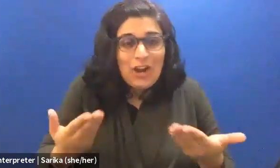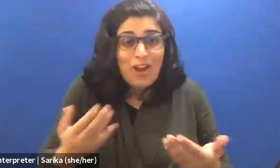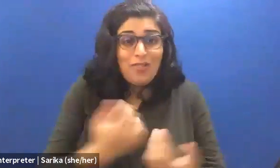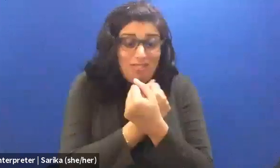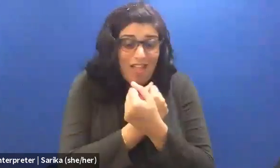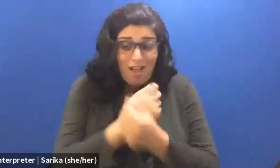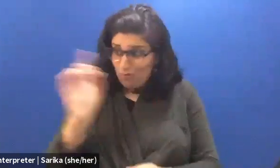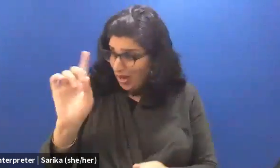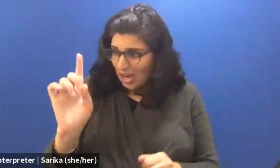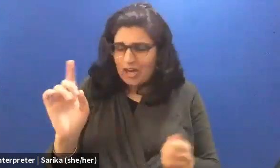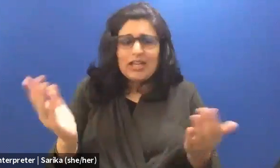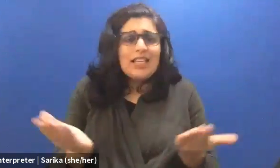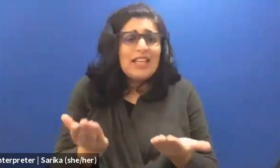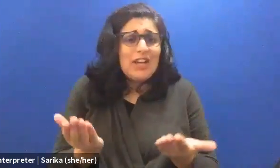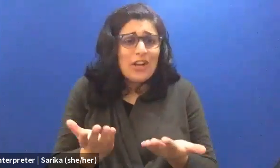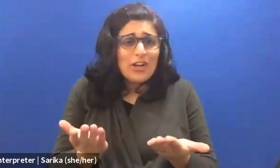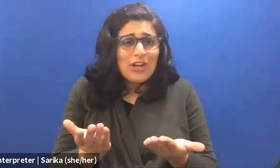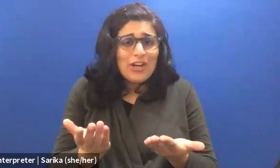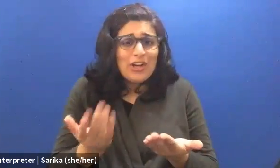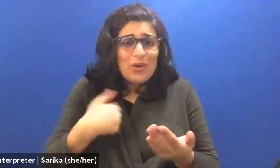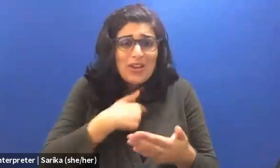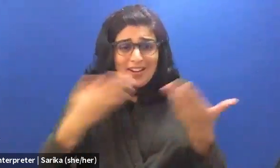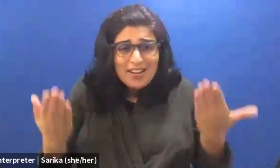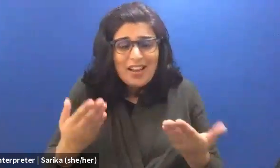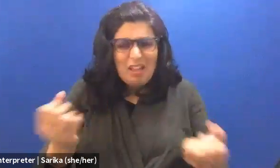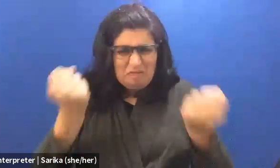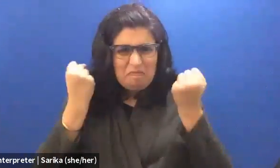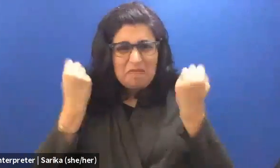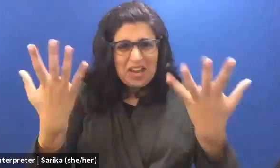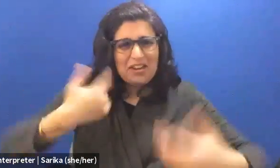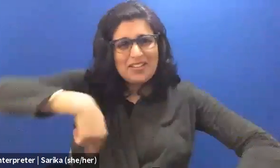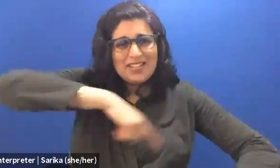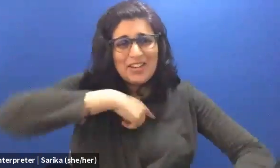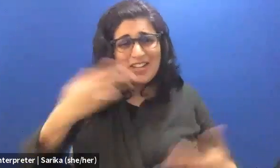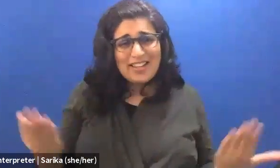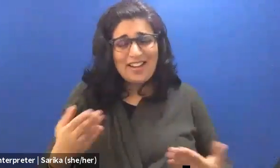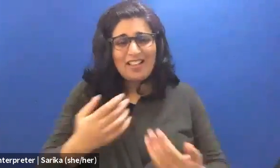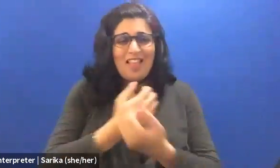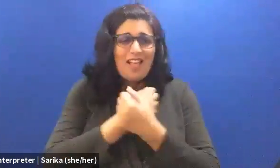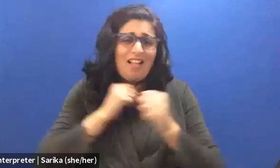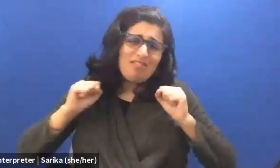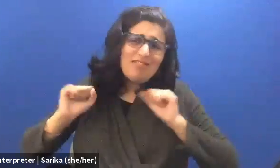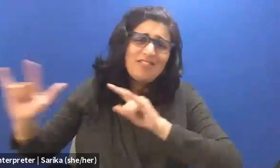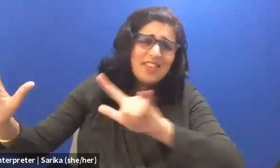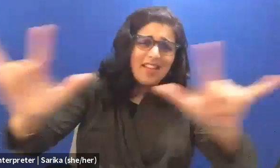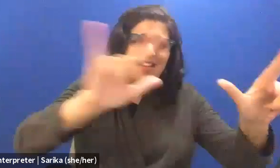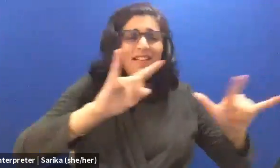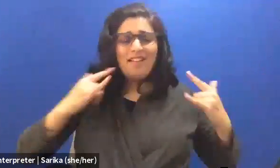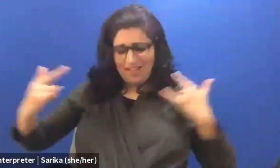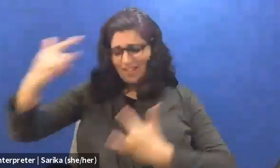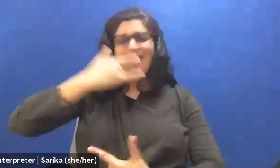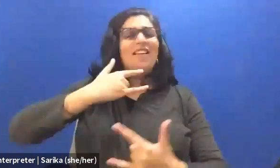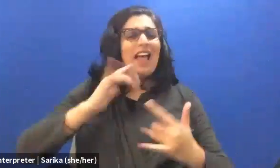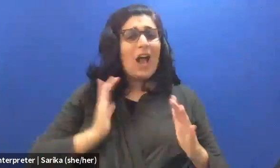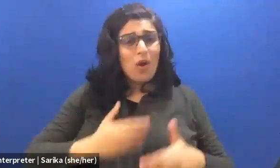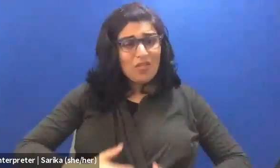So it's not where, we're right here. And there's a lot of us out here that love our people and love our families and love our